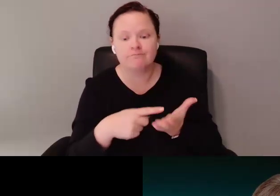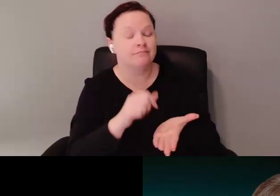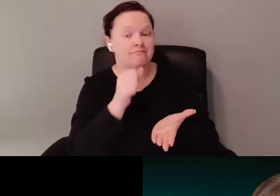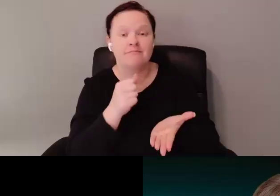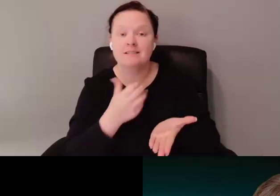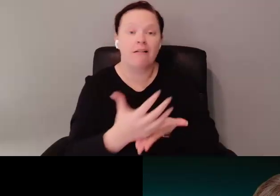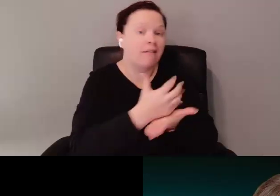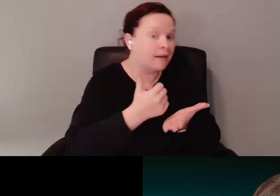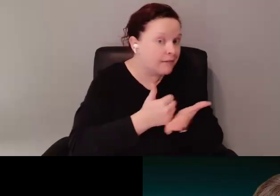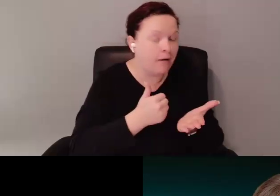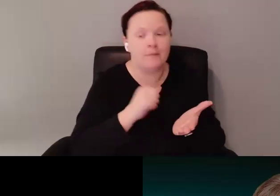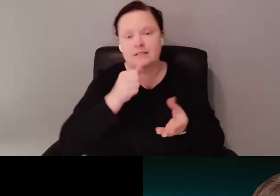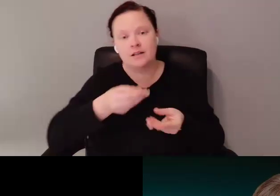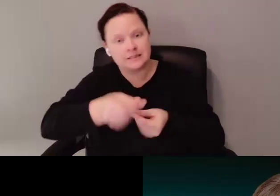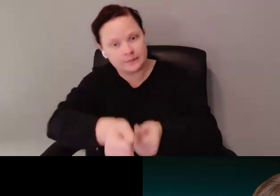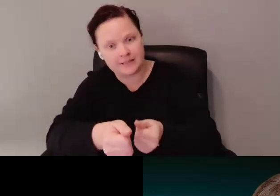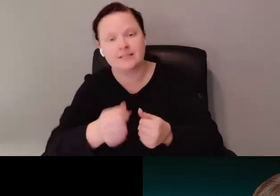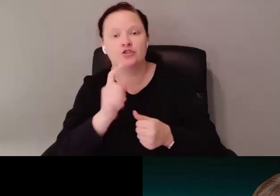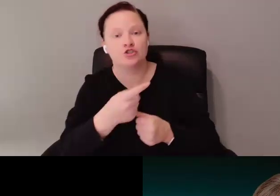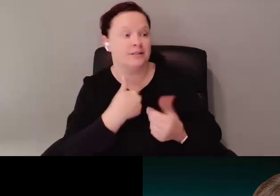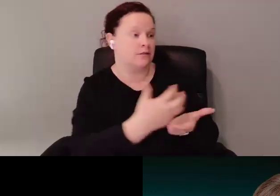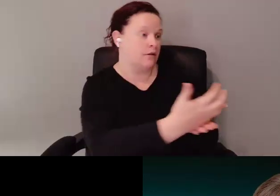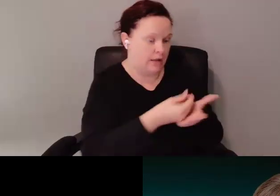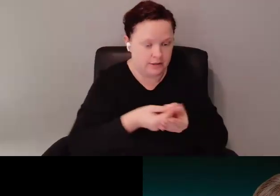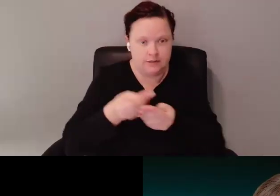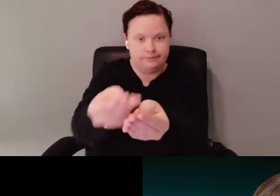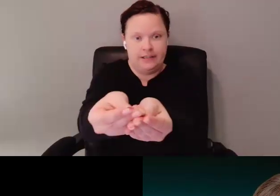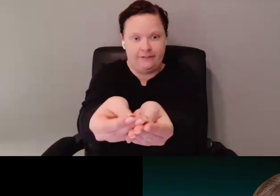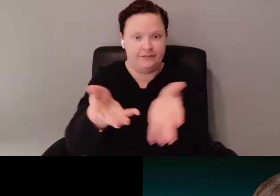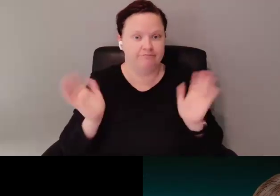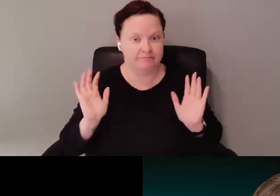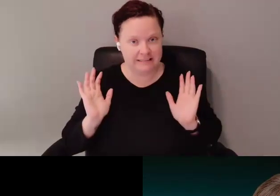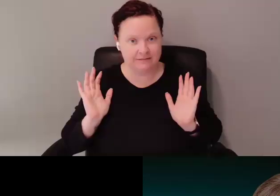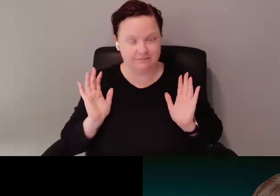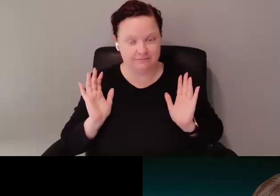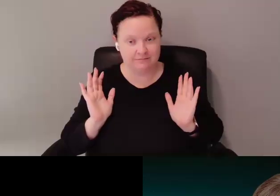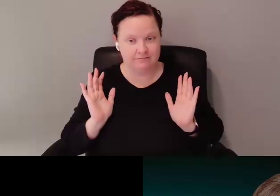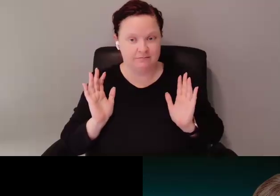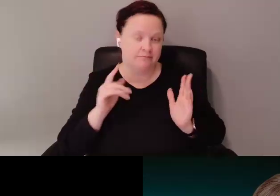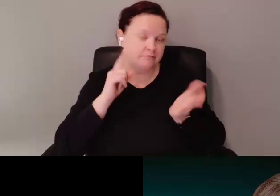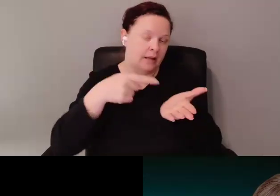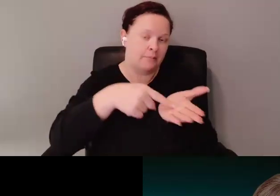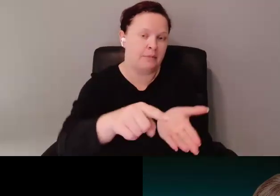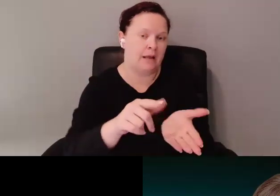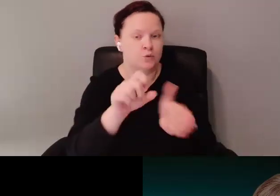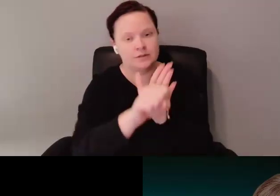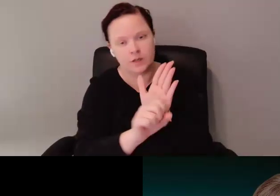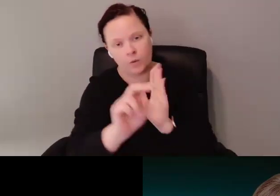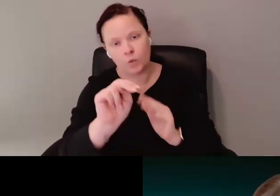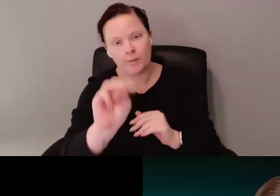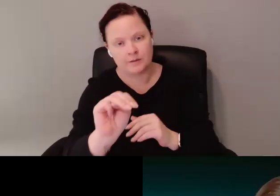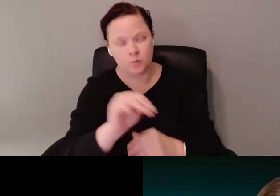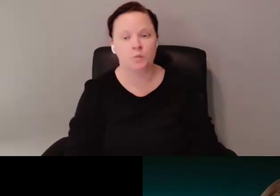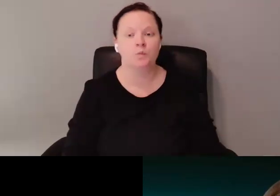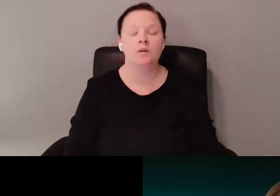or an expense. It's just passing through. I collect it, and then I pay it to the state of New Mexico.